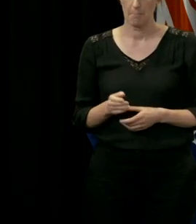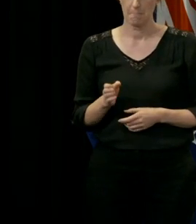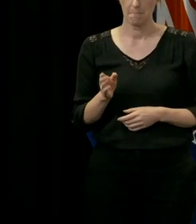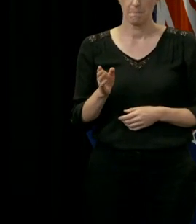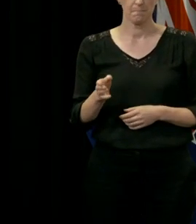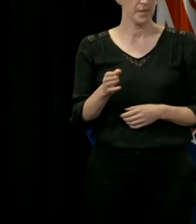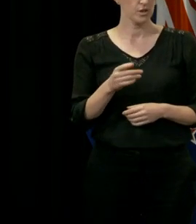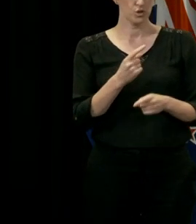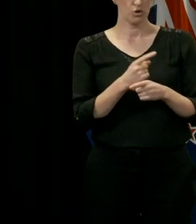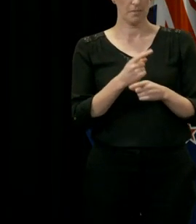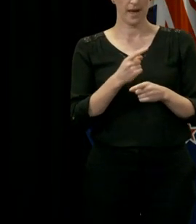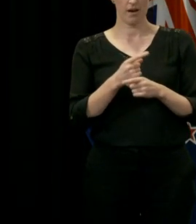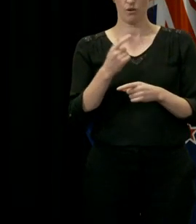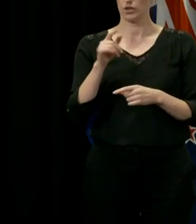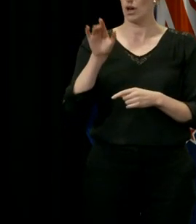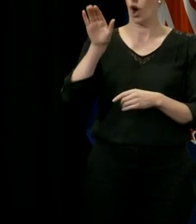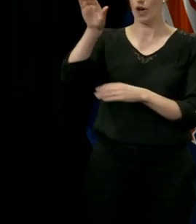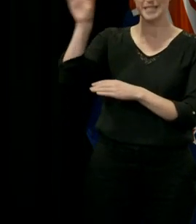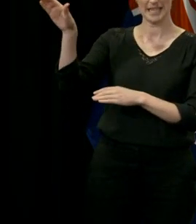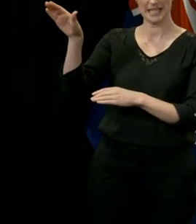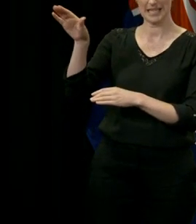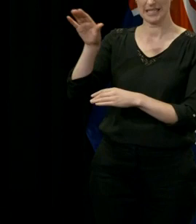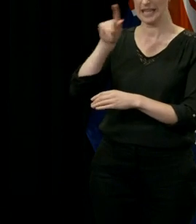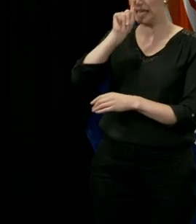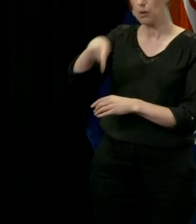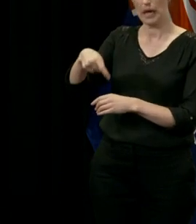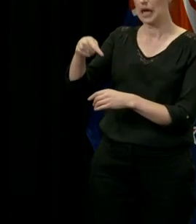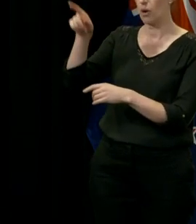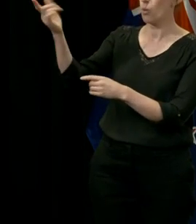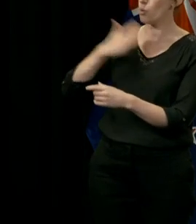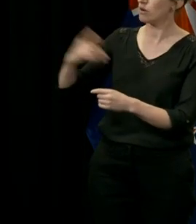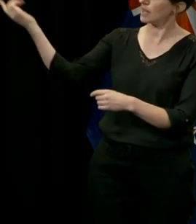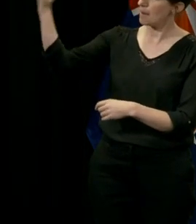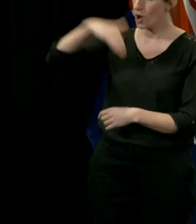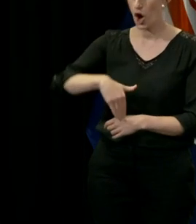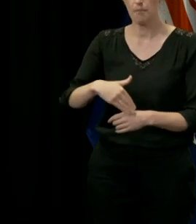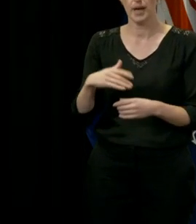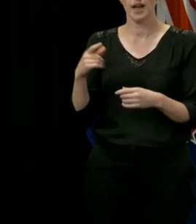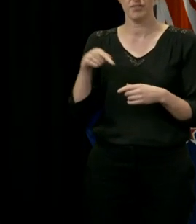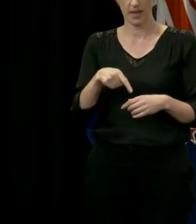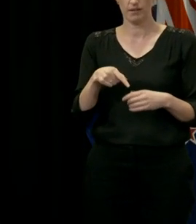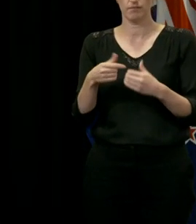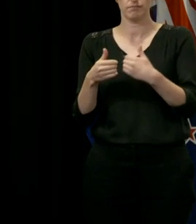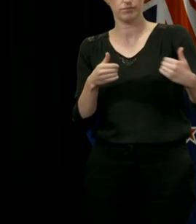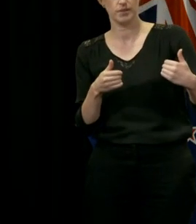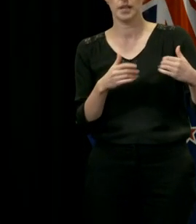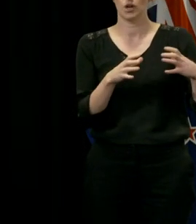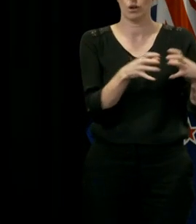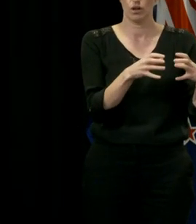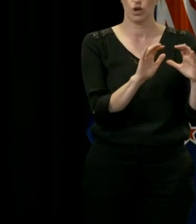Kiwis who do get to come home. What might that look like? And would the government look at paying for